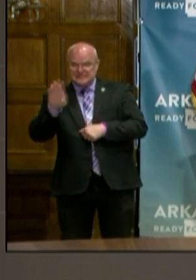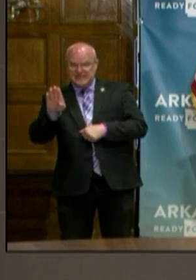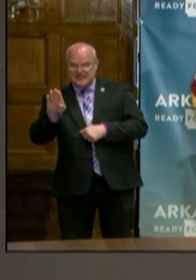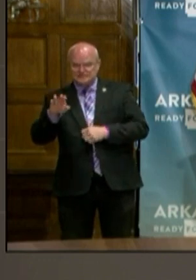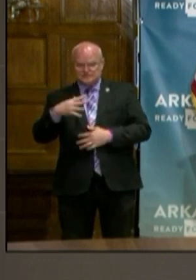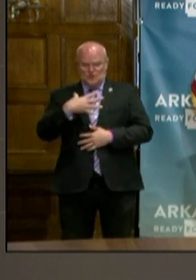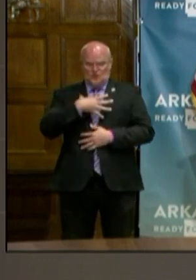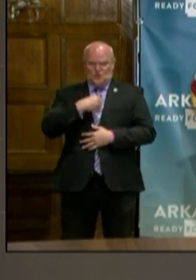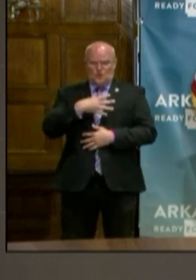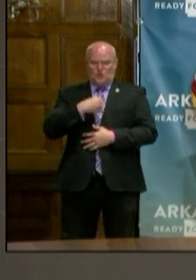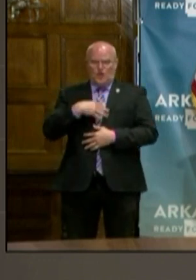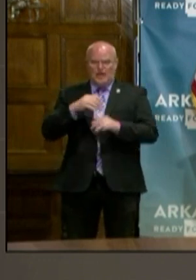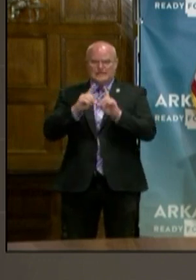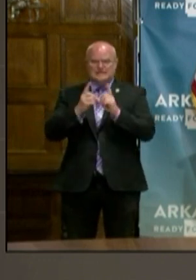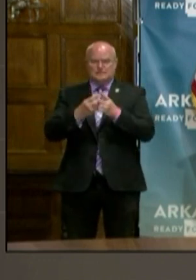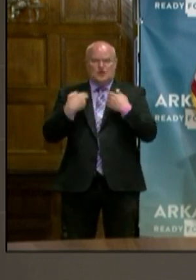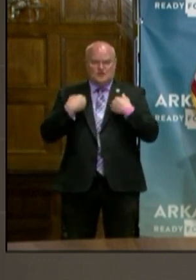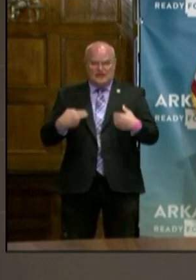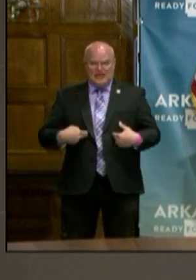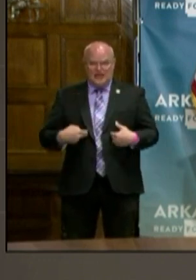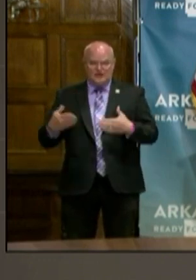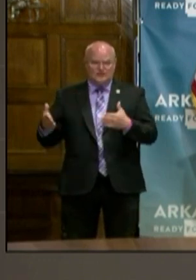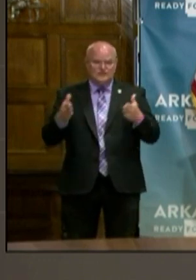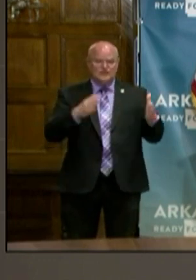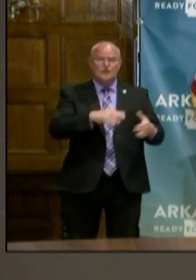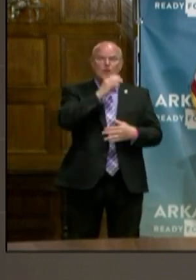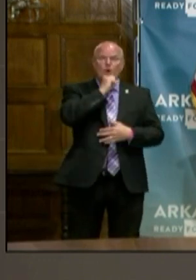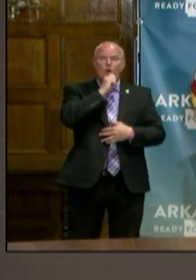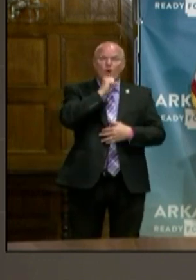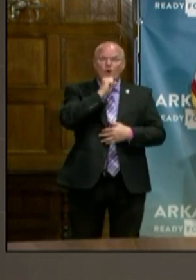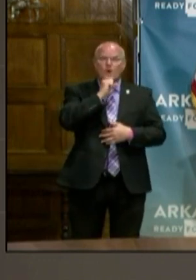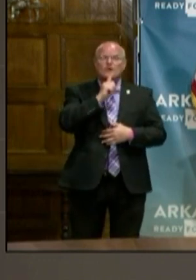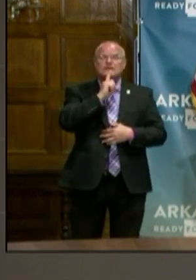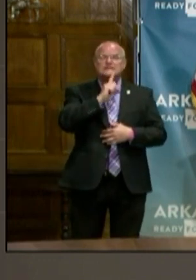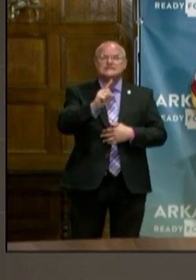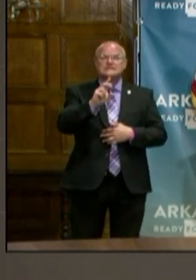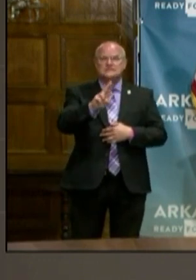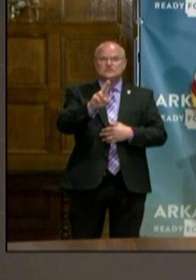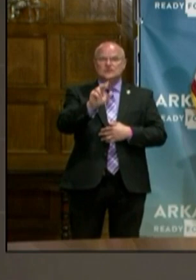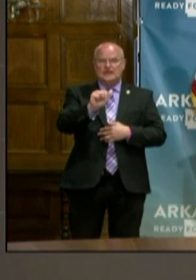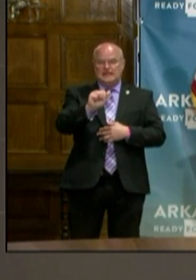the white is the Department of Health, and the orange is